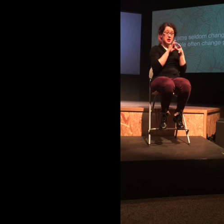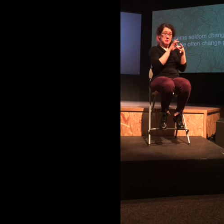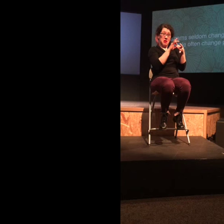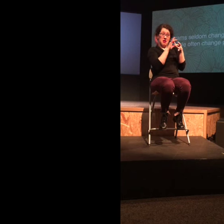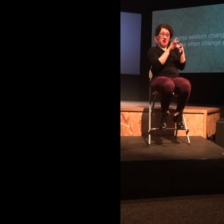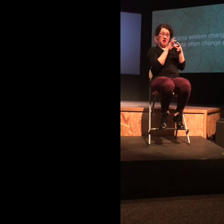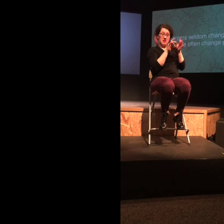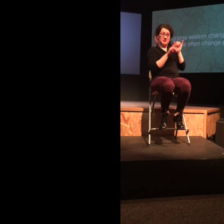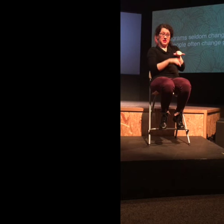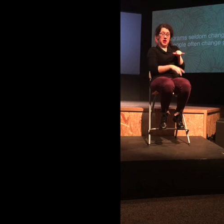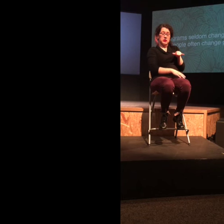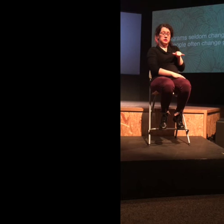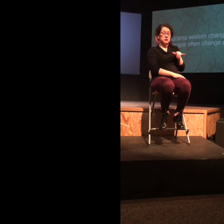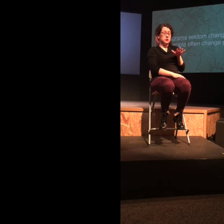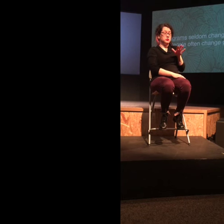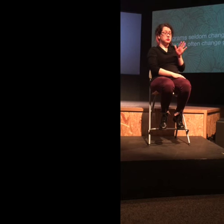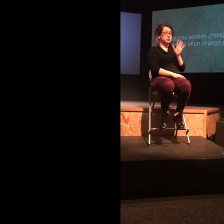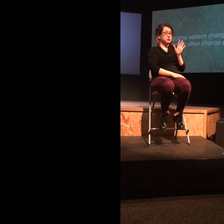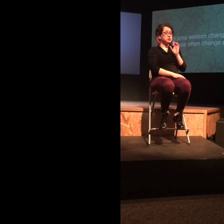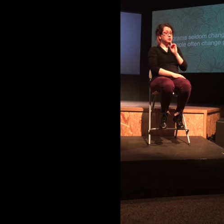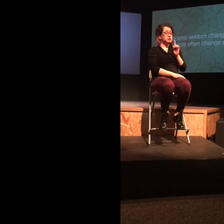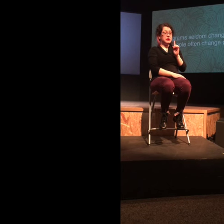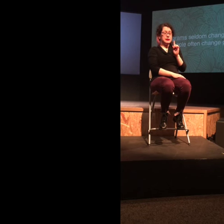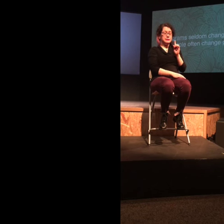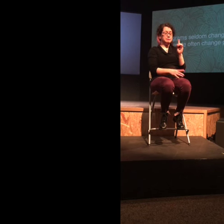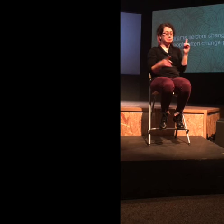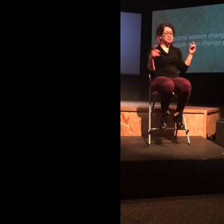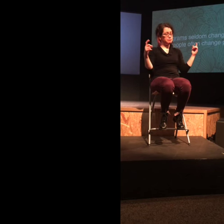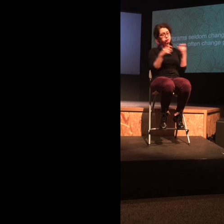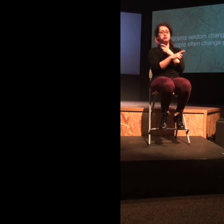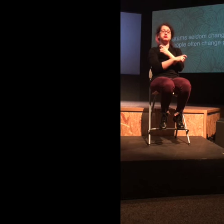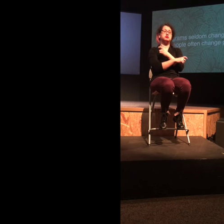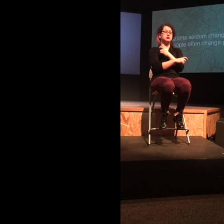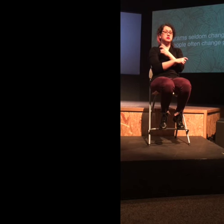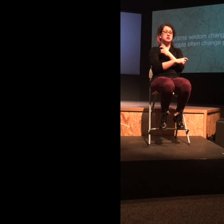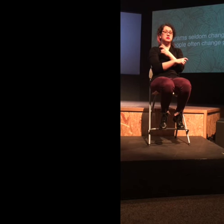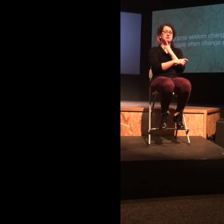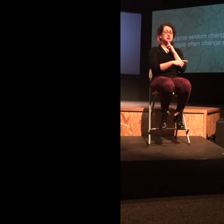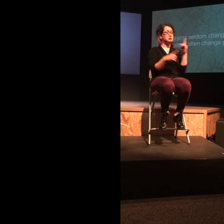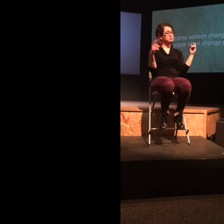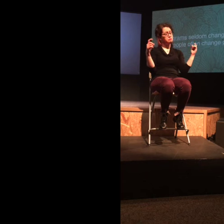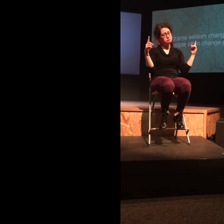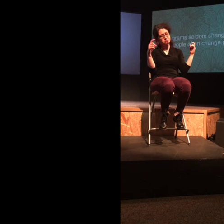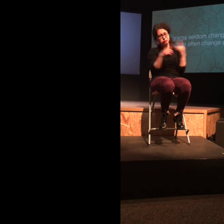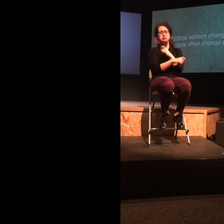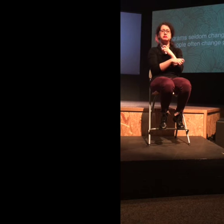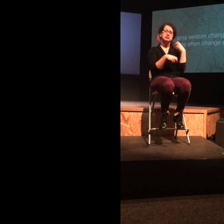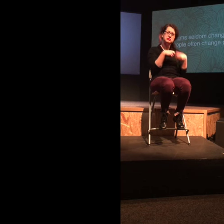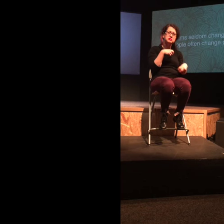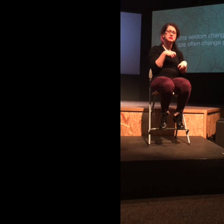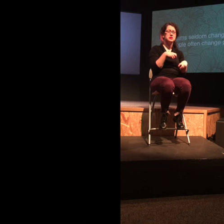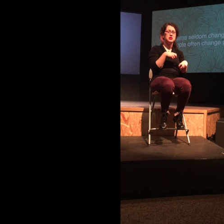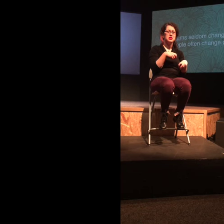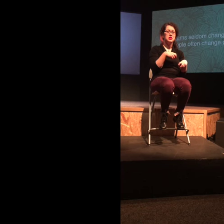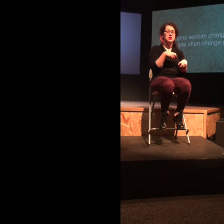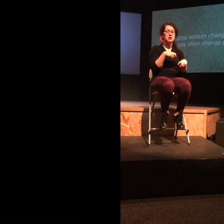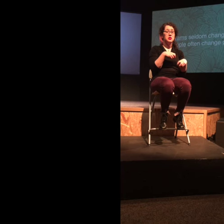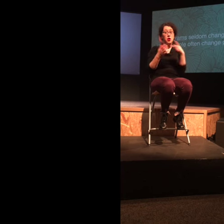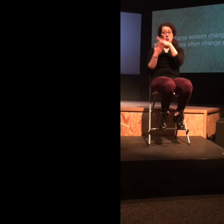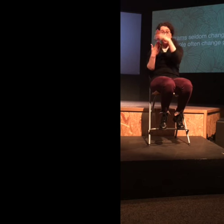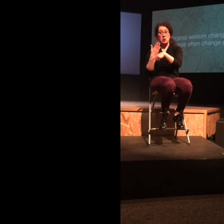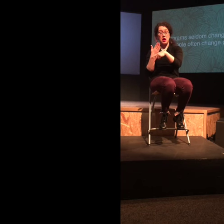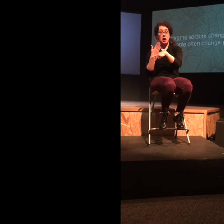are super duper messy, are they not? Very messy. And in a lot of ways, a program where